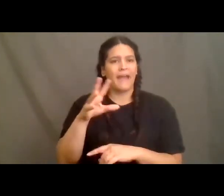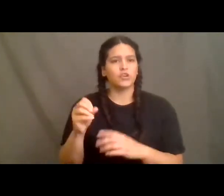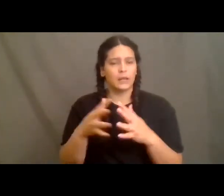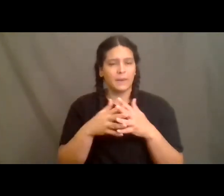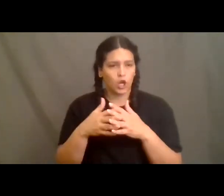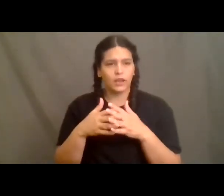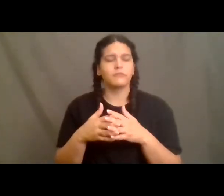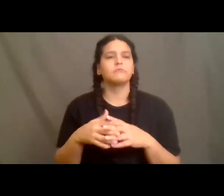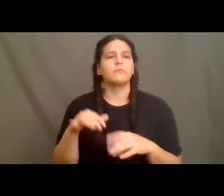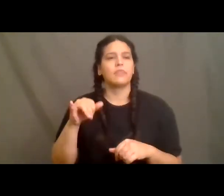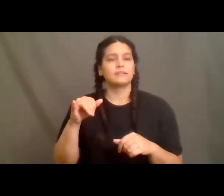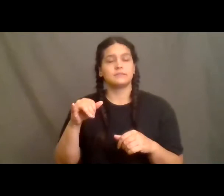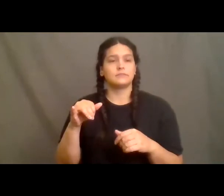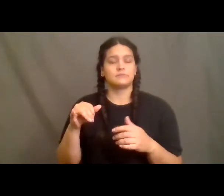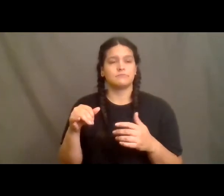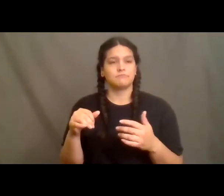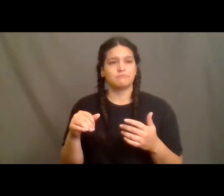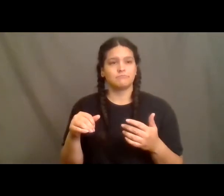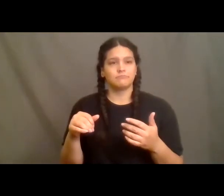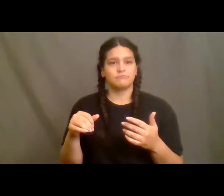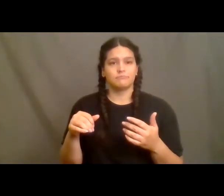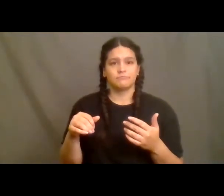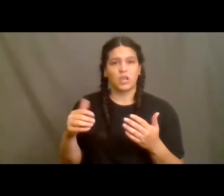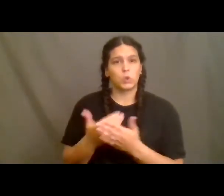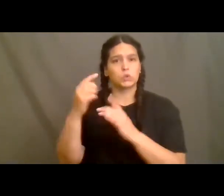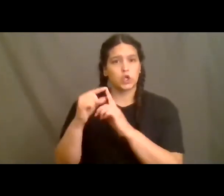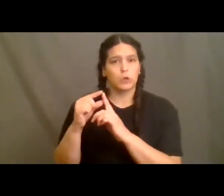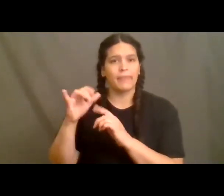term that identifies